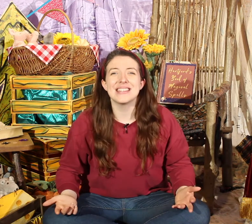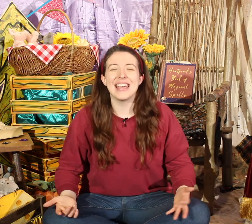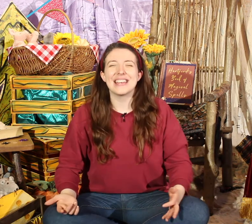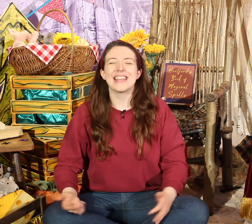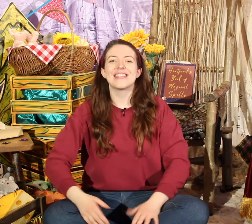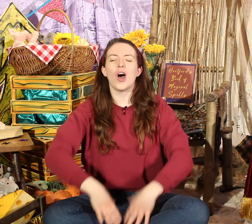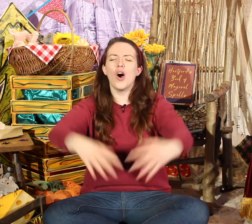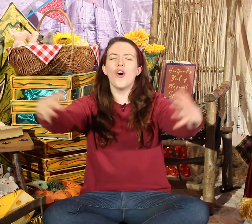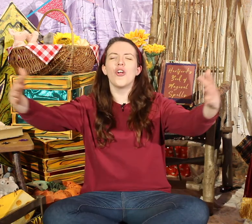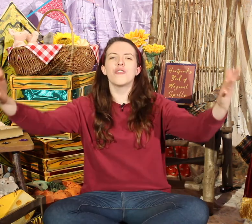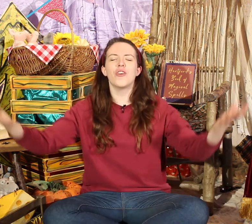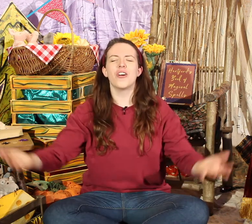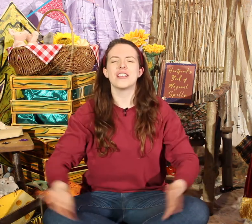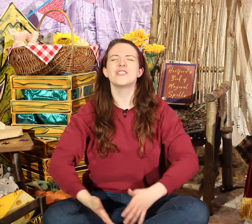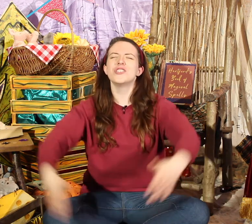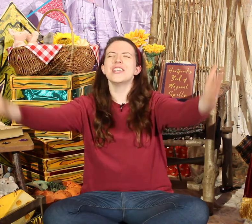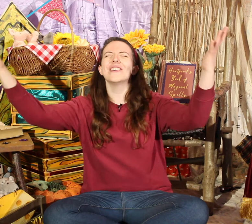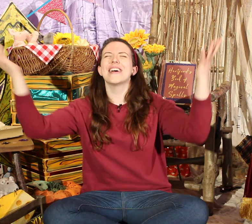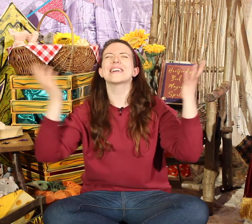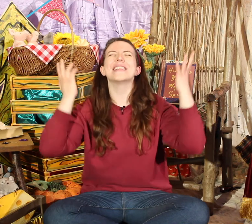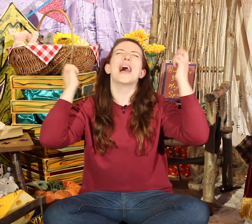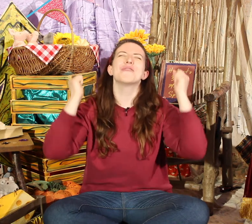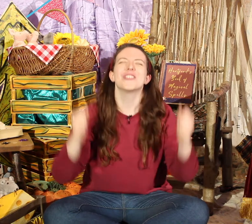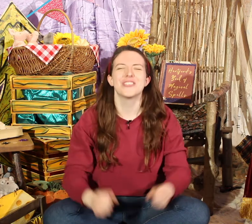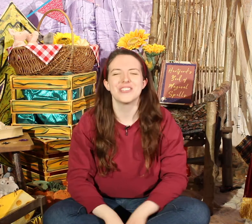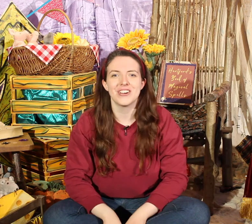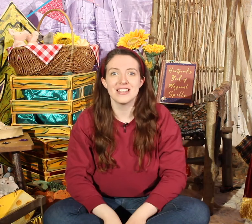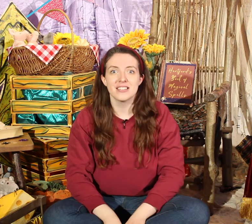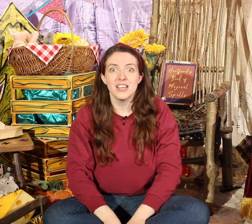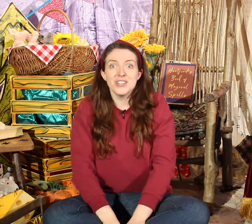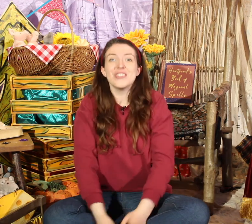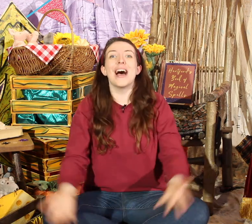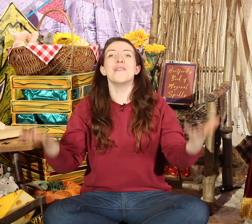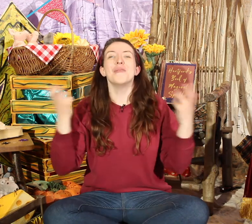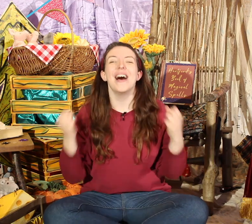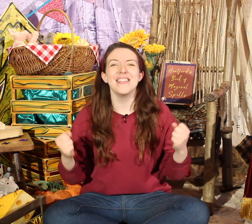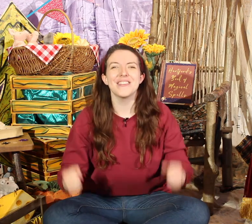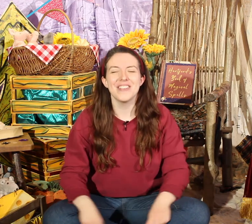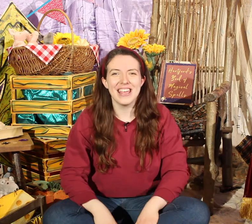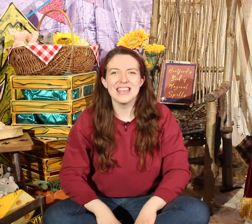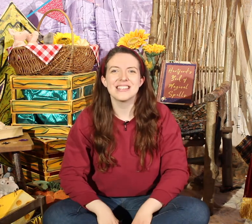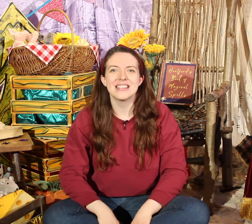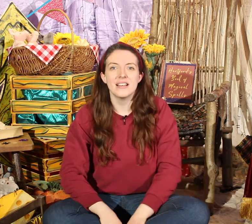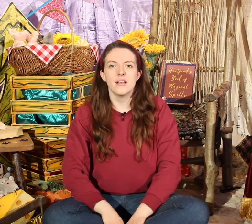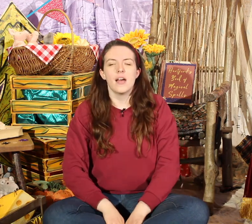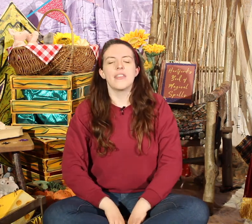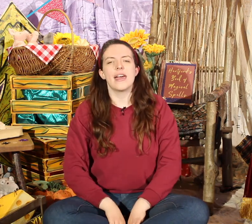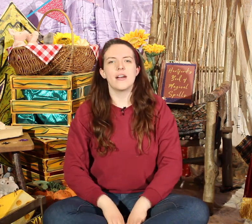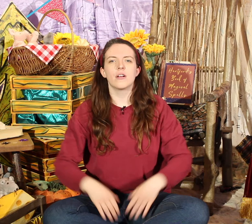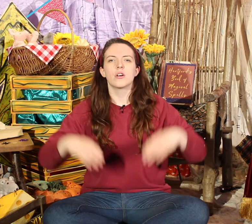Amazing! The whole forest cheered and clapped for Tortoise. She had won the race. The hare got